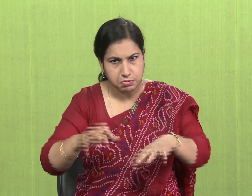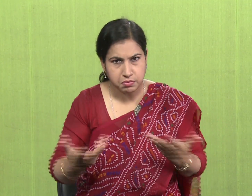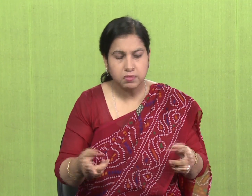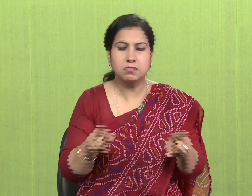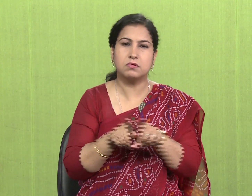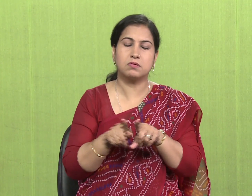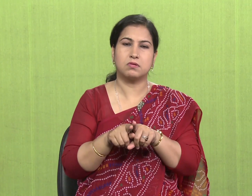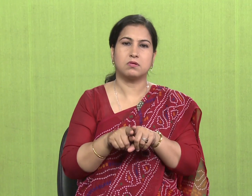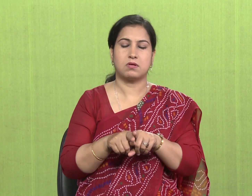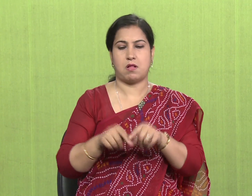wildlife.